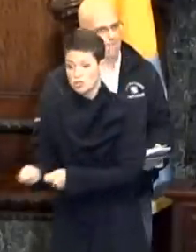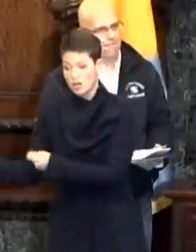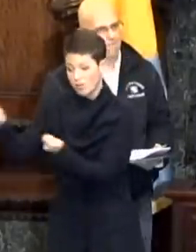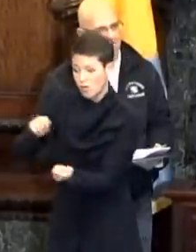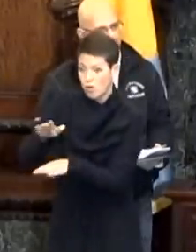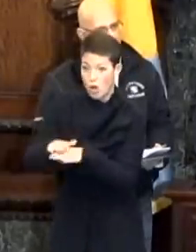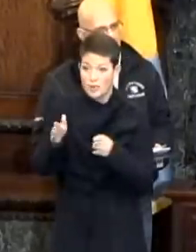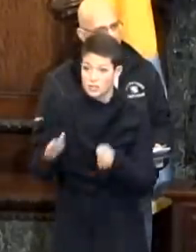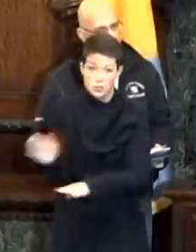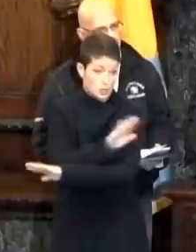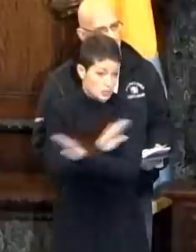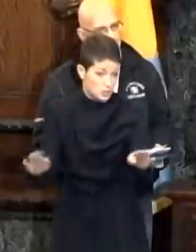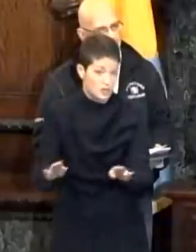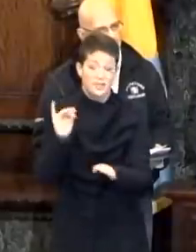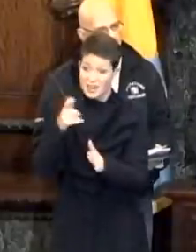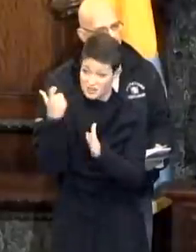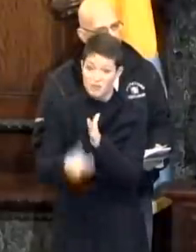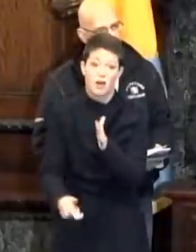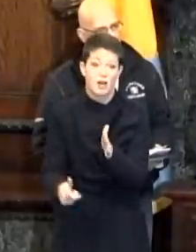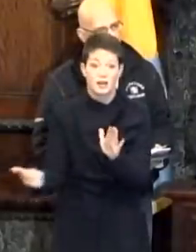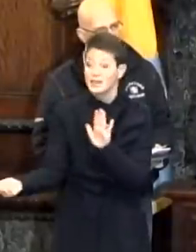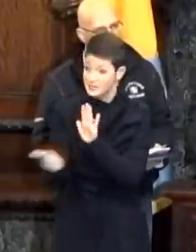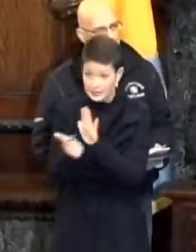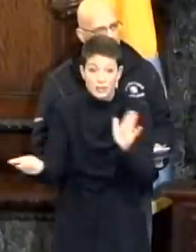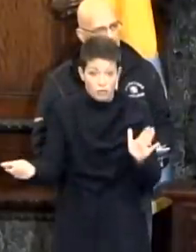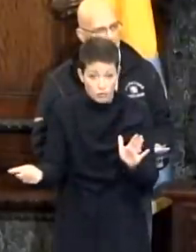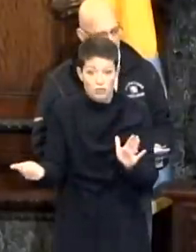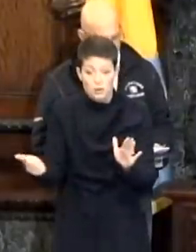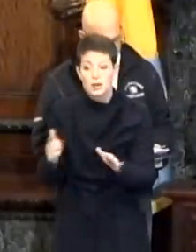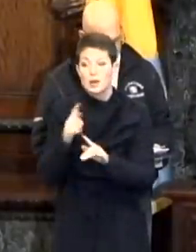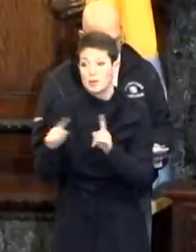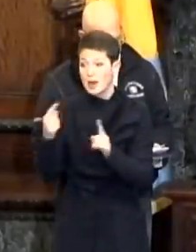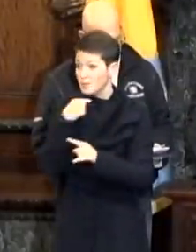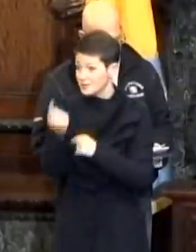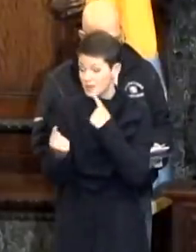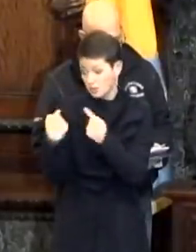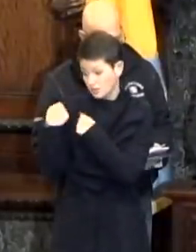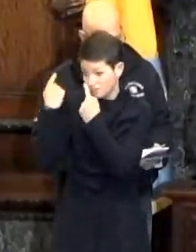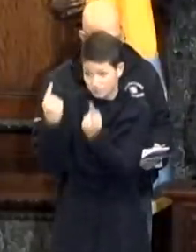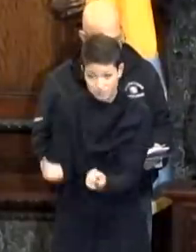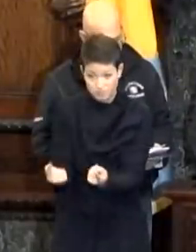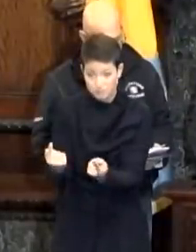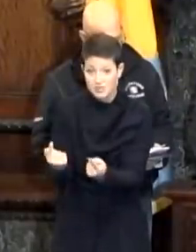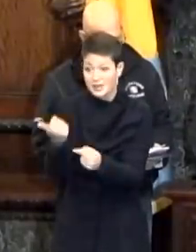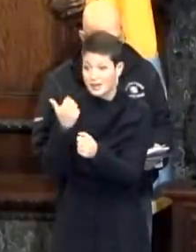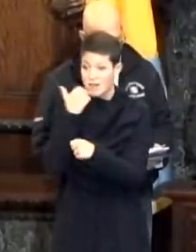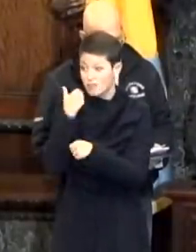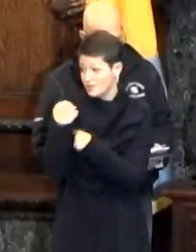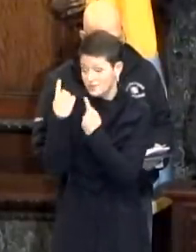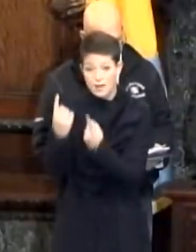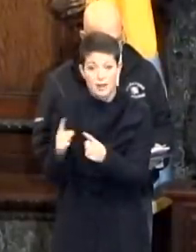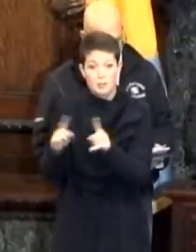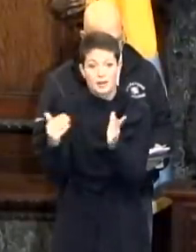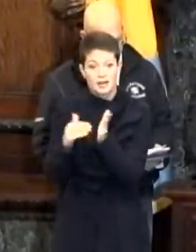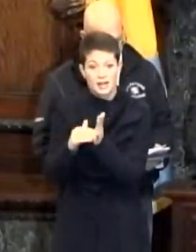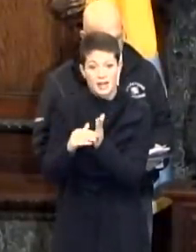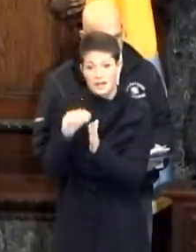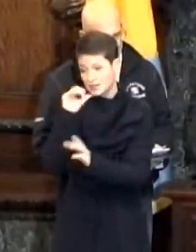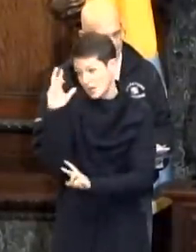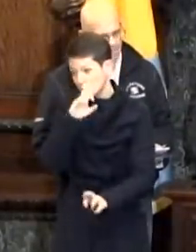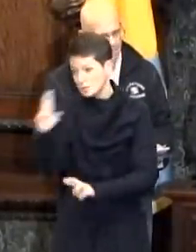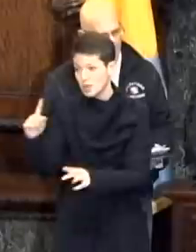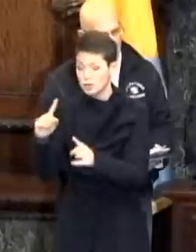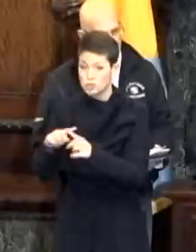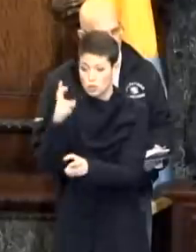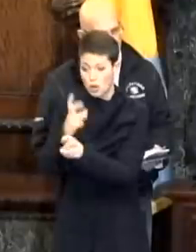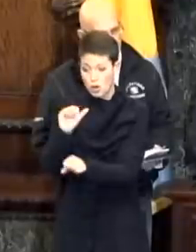You will be fined. It is against the law. And as I said, over the past couple of days, it is absolutely, completely disrespectful to